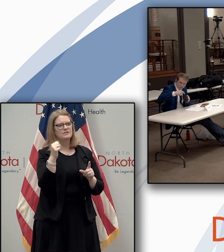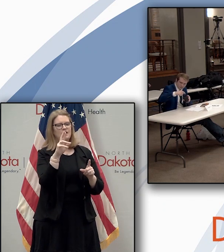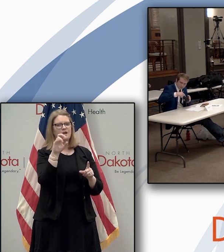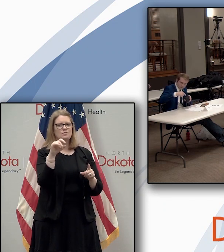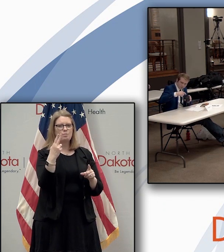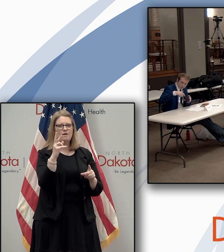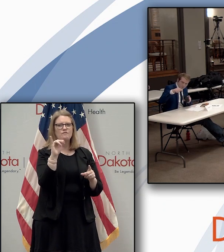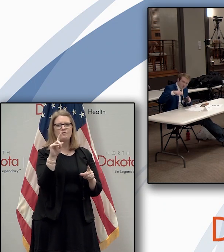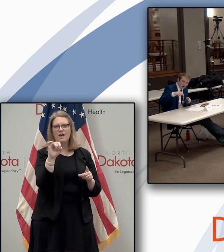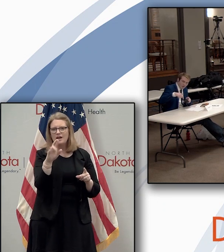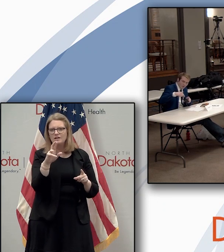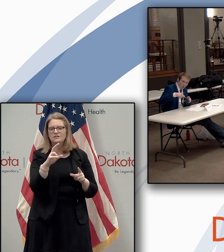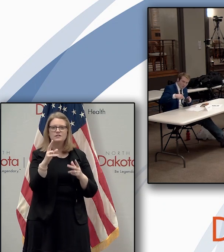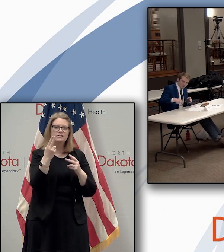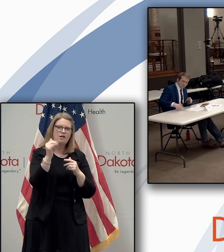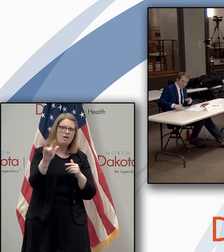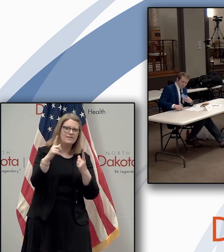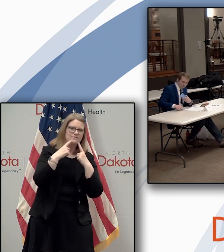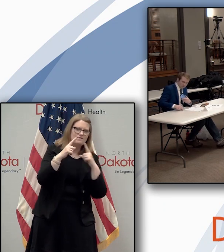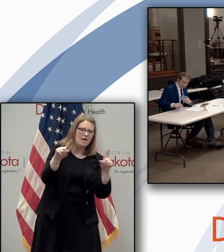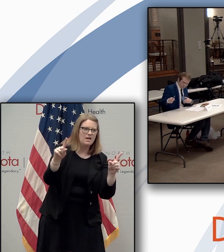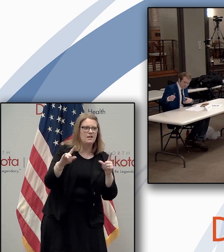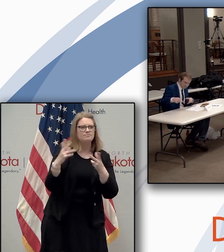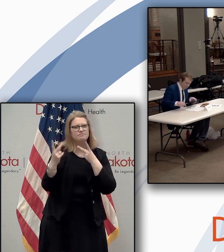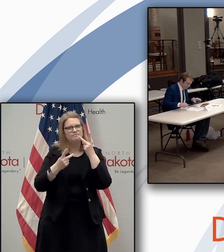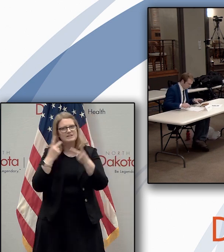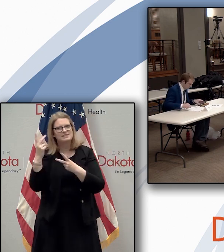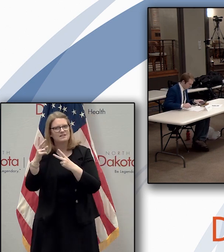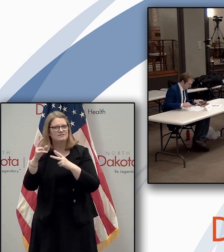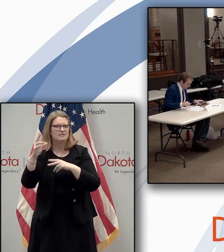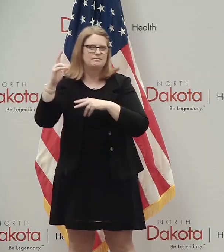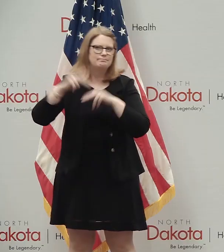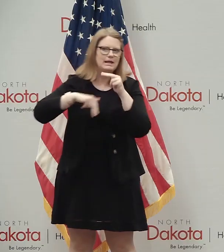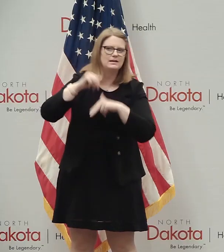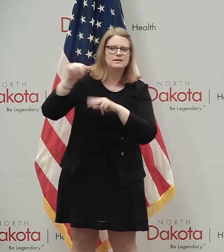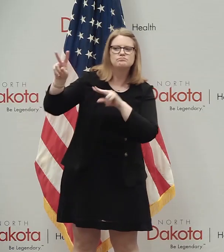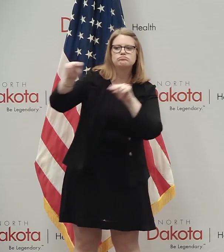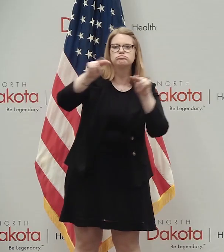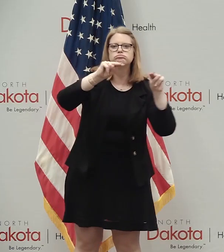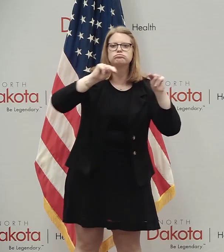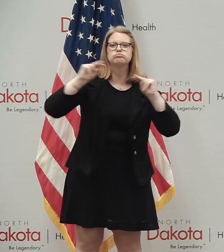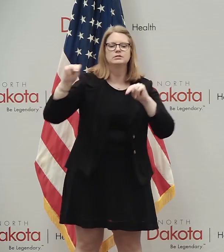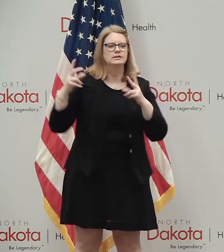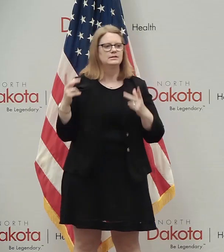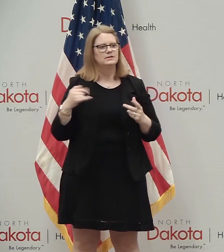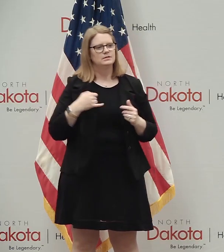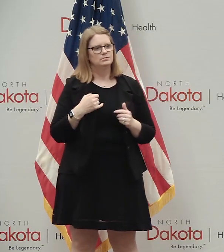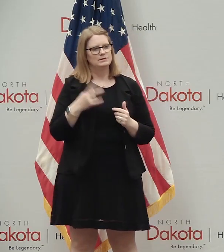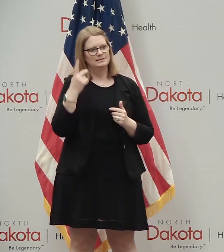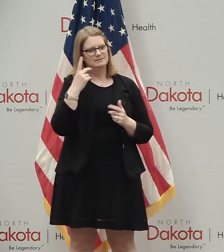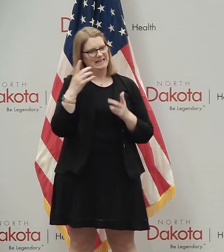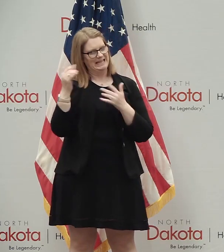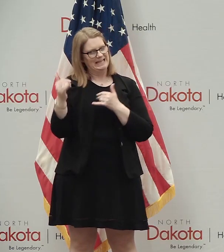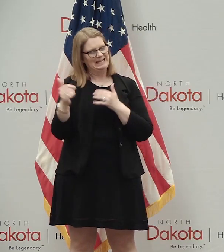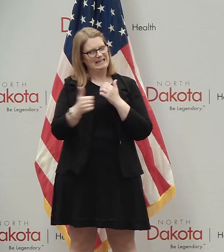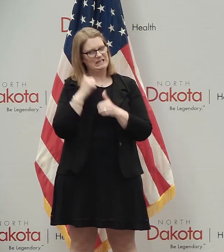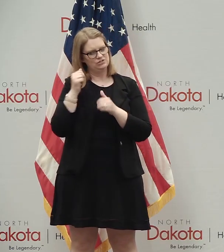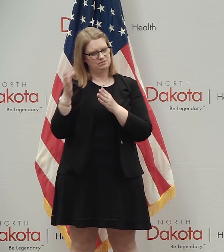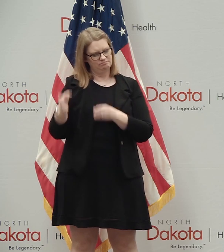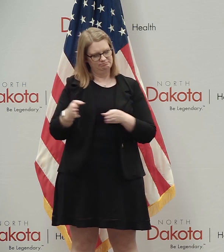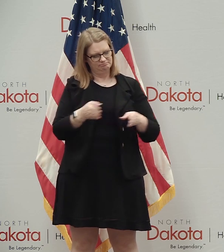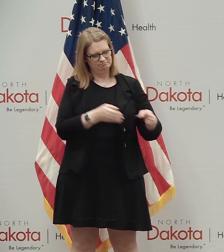of Fame, take a tour, see the State Museum, visit the State Library? I think we'll take a look at each of those because, again,